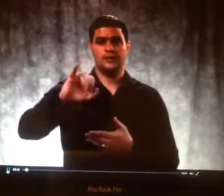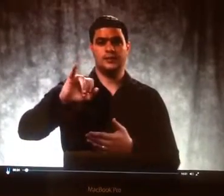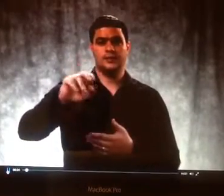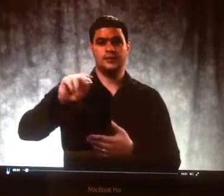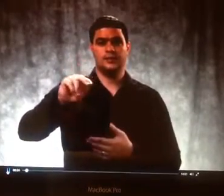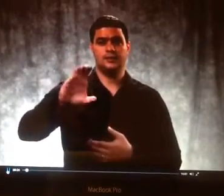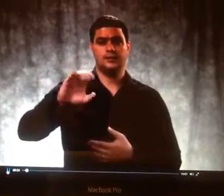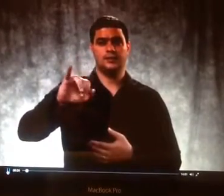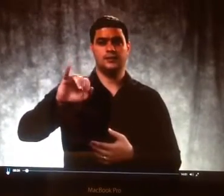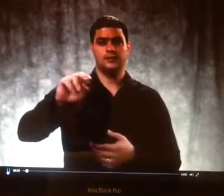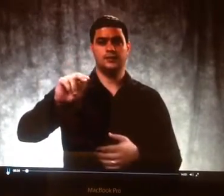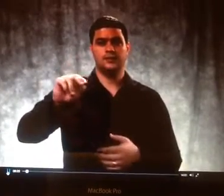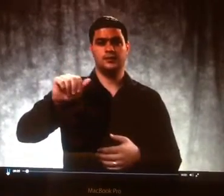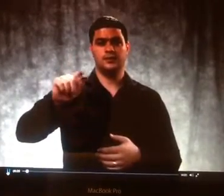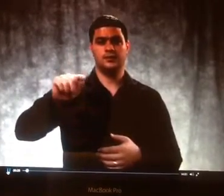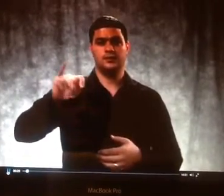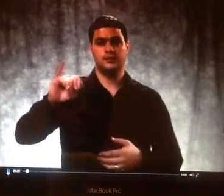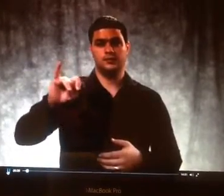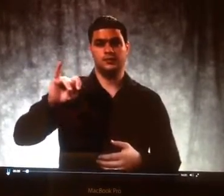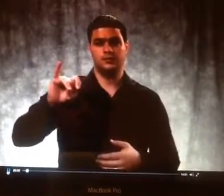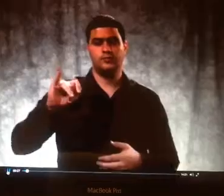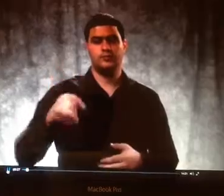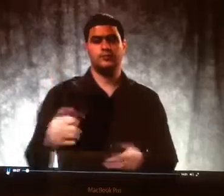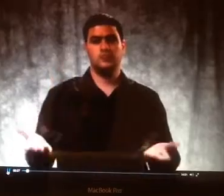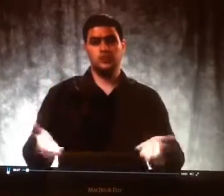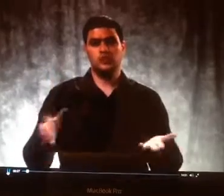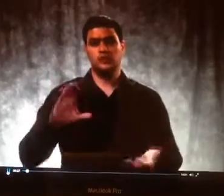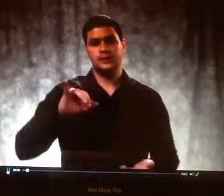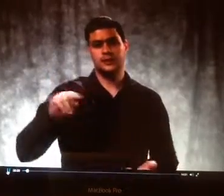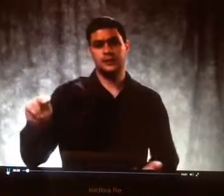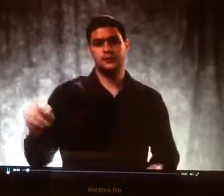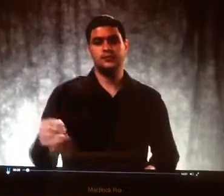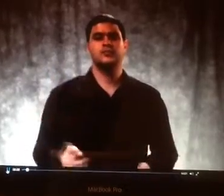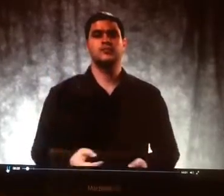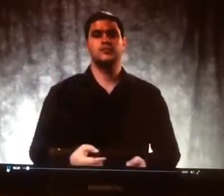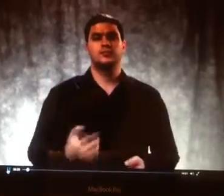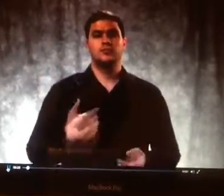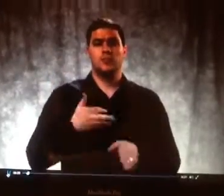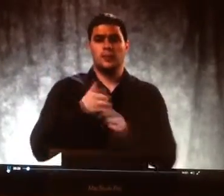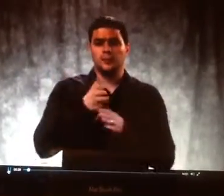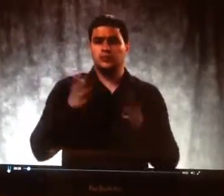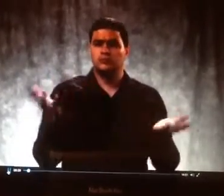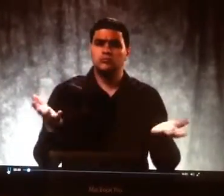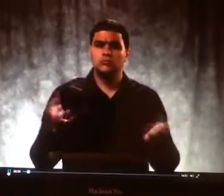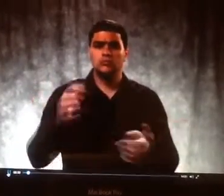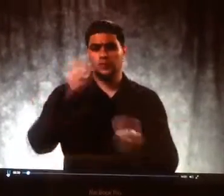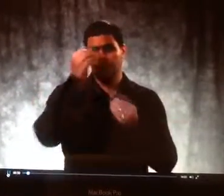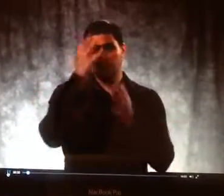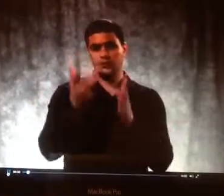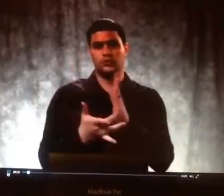and I go to school at UC, the University of Cincinnati, here in Cincinnati.